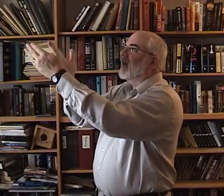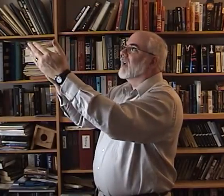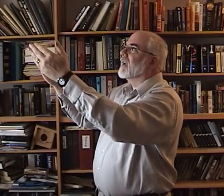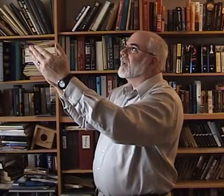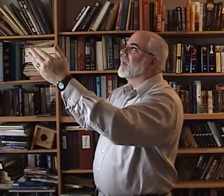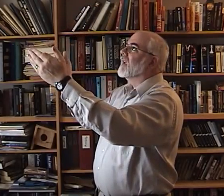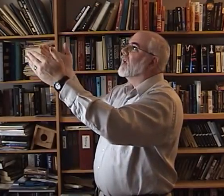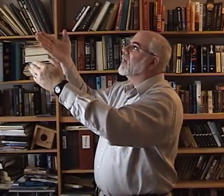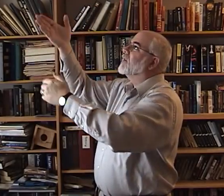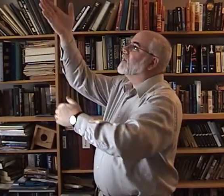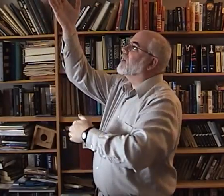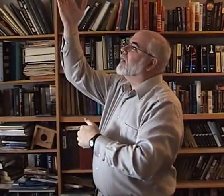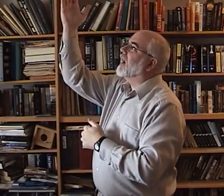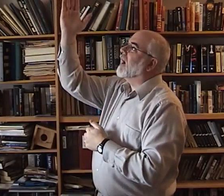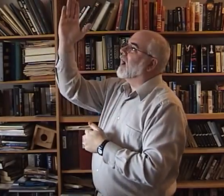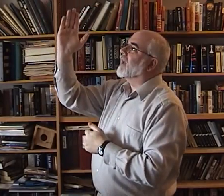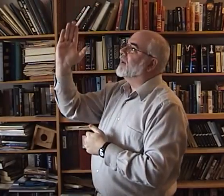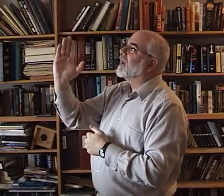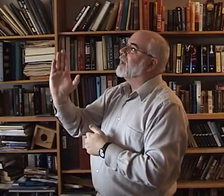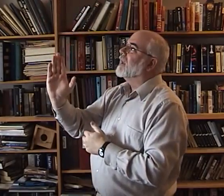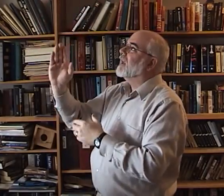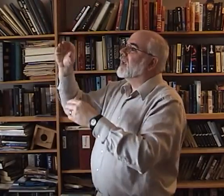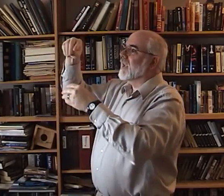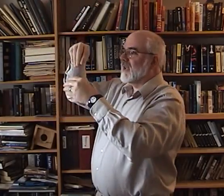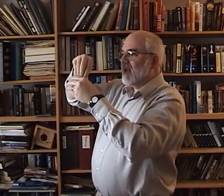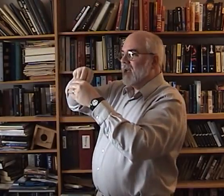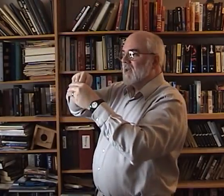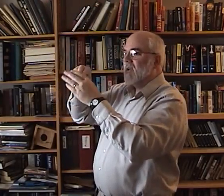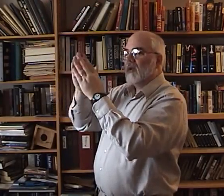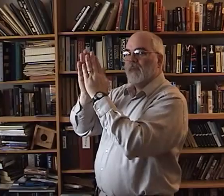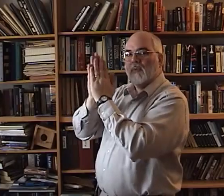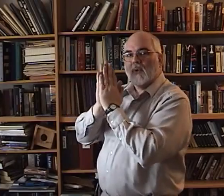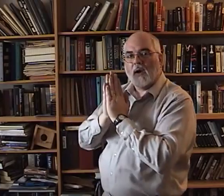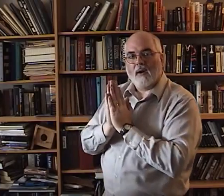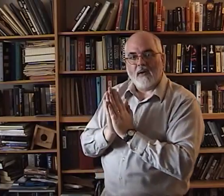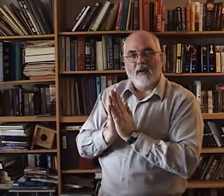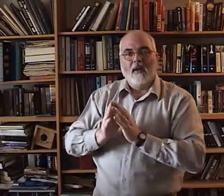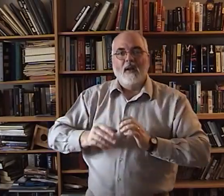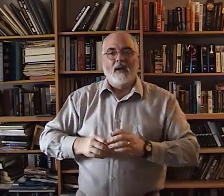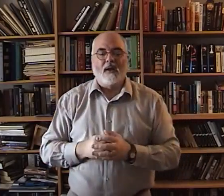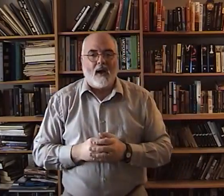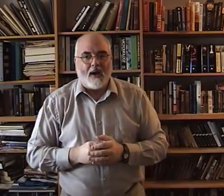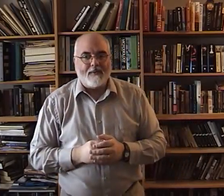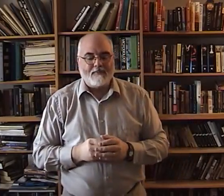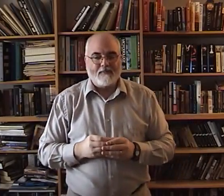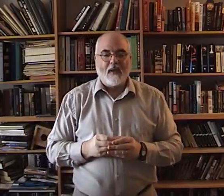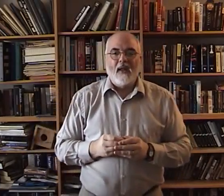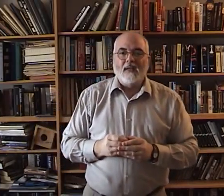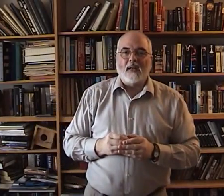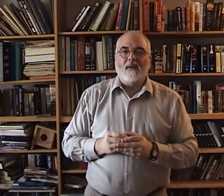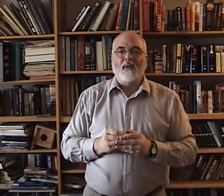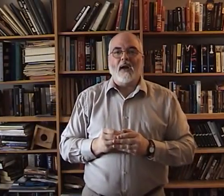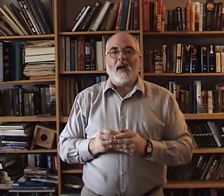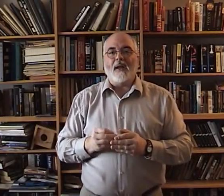everything to God in prayer. God. Sign for God